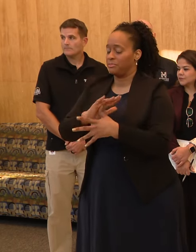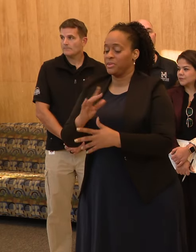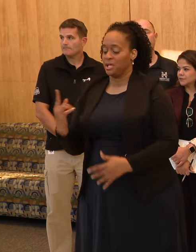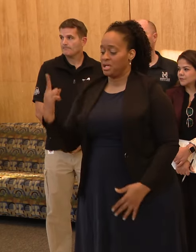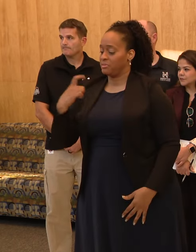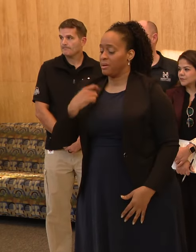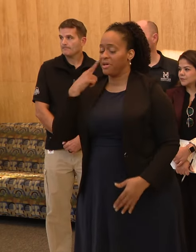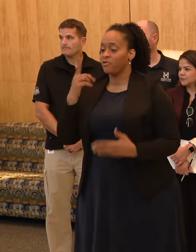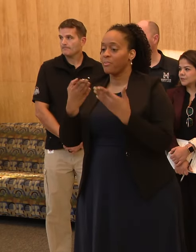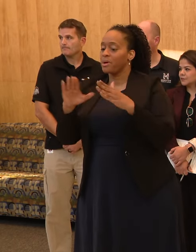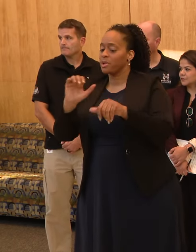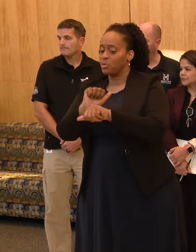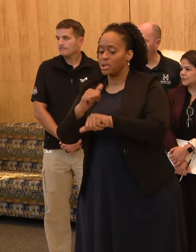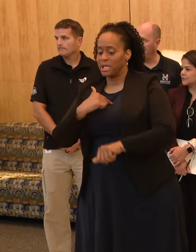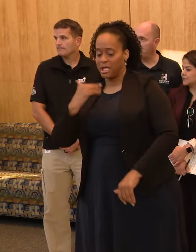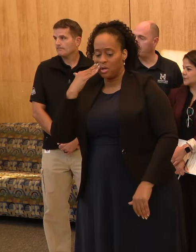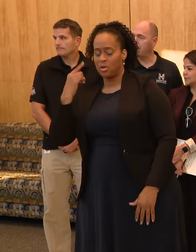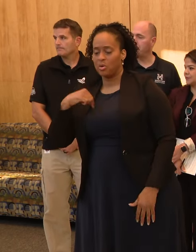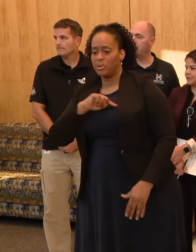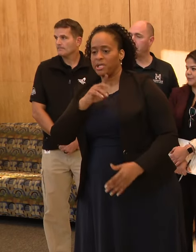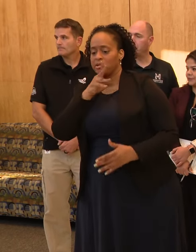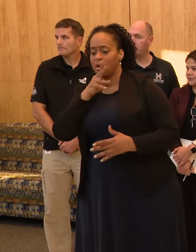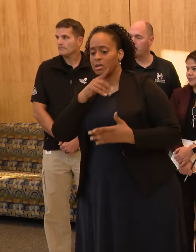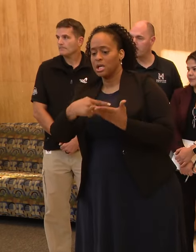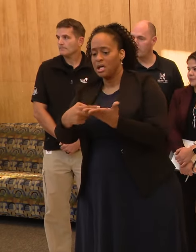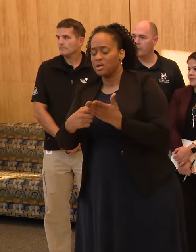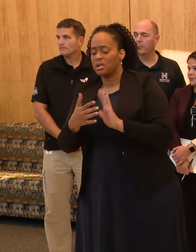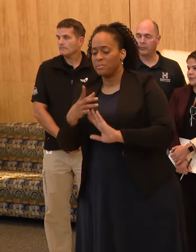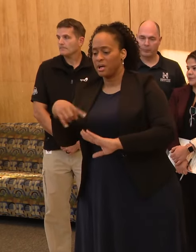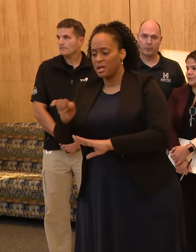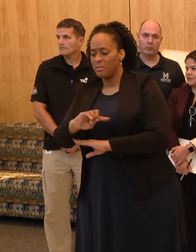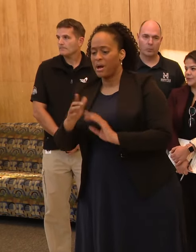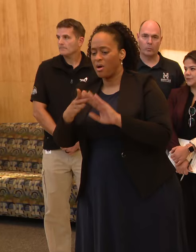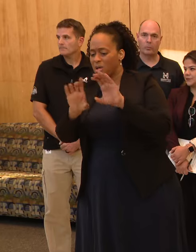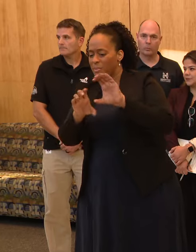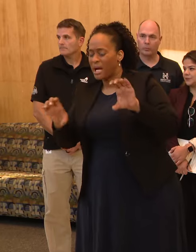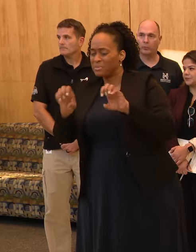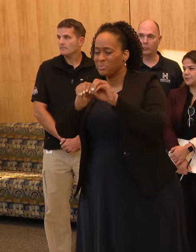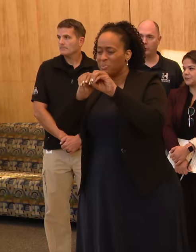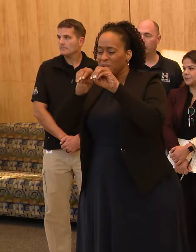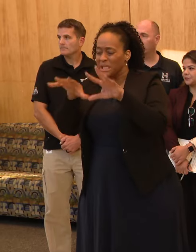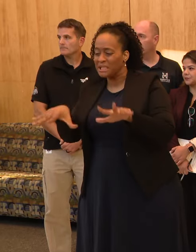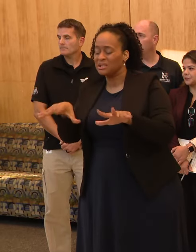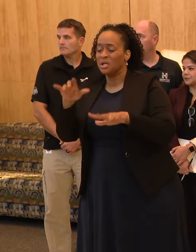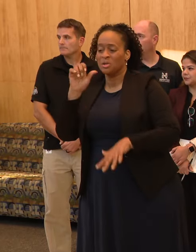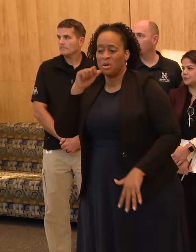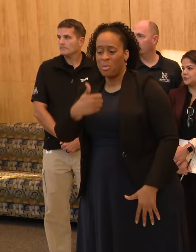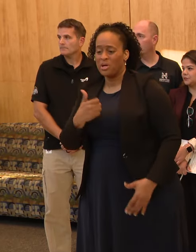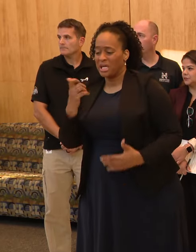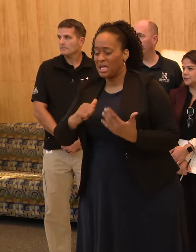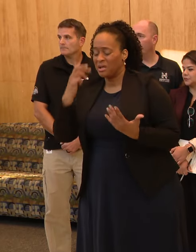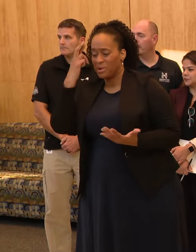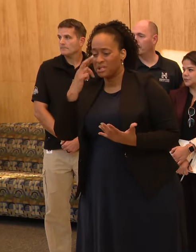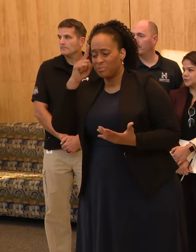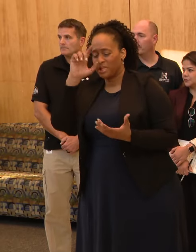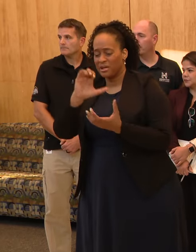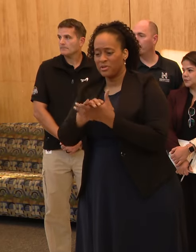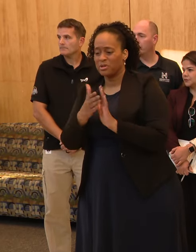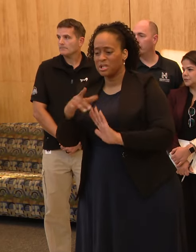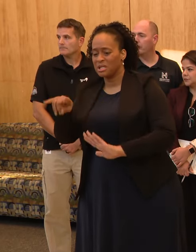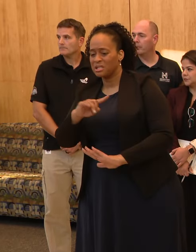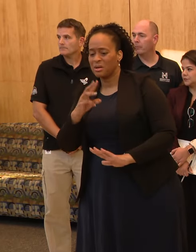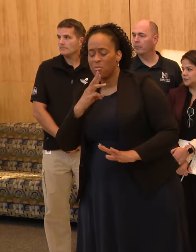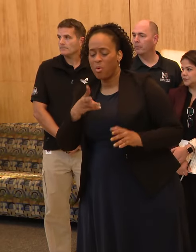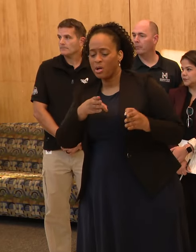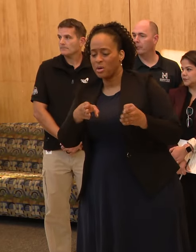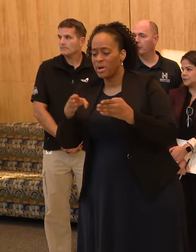might be for Public Works, but I know we talked a little bit about pipes potentially bursting tomorrow. Is there any reason to believe that there are some waterways that